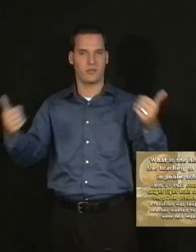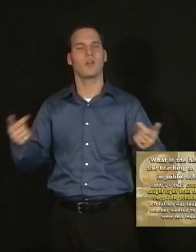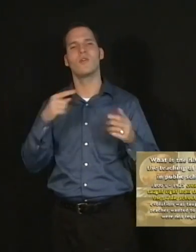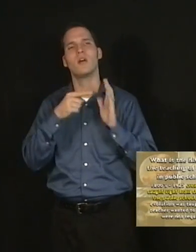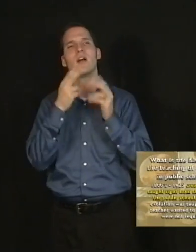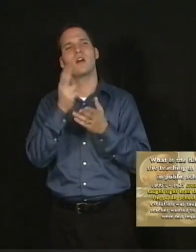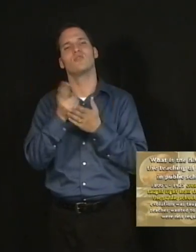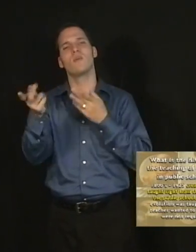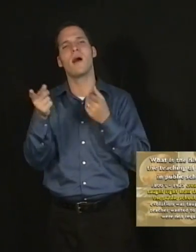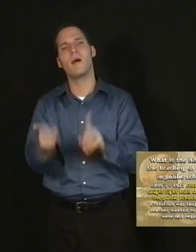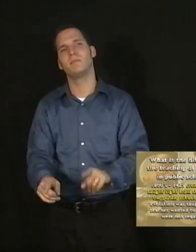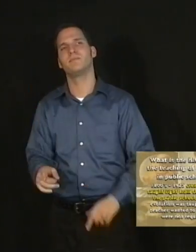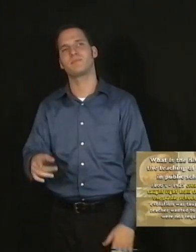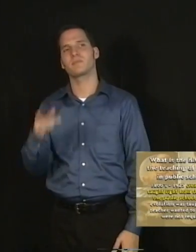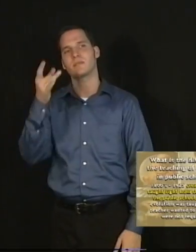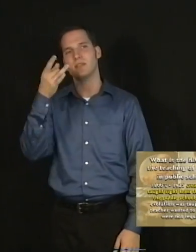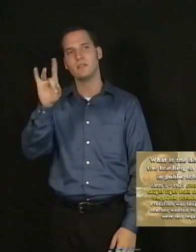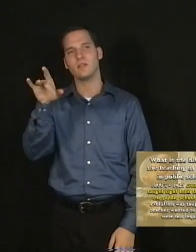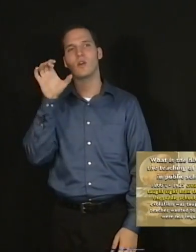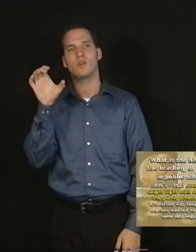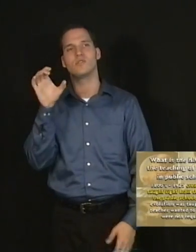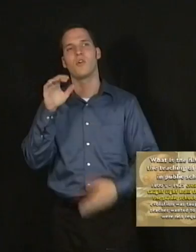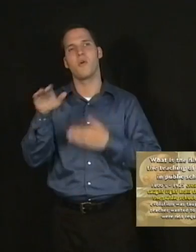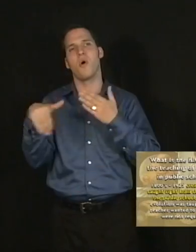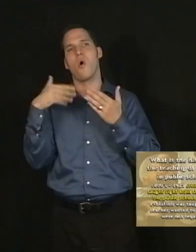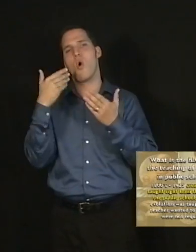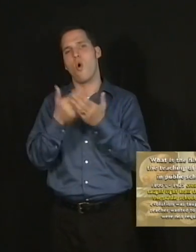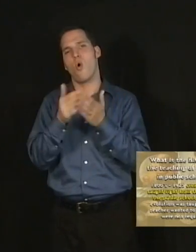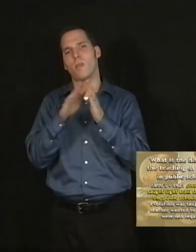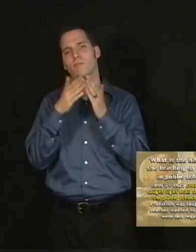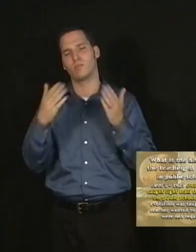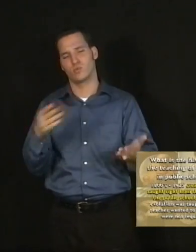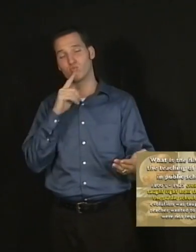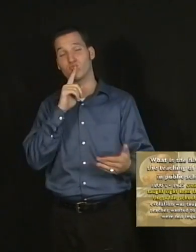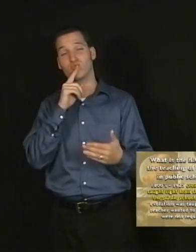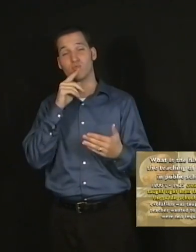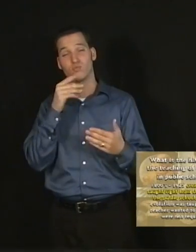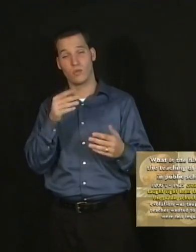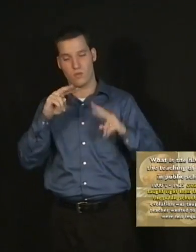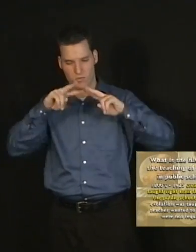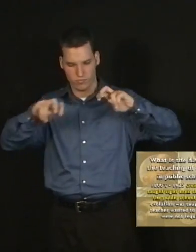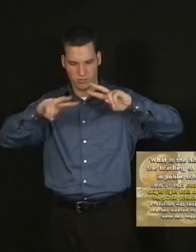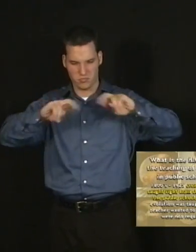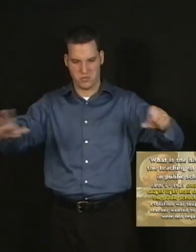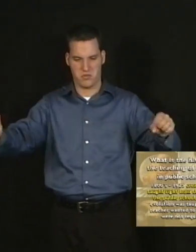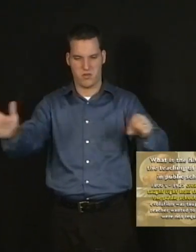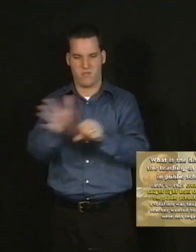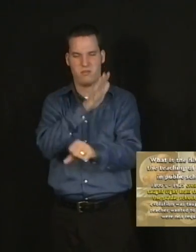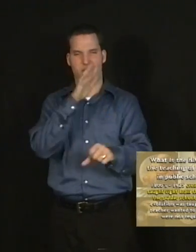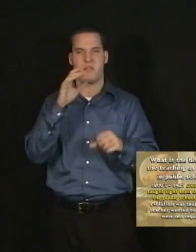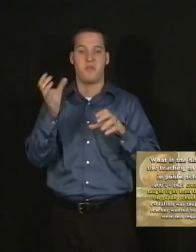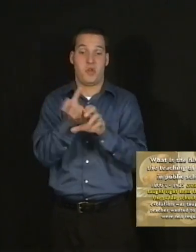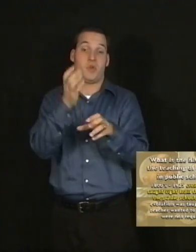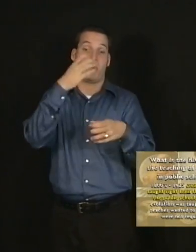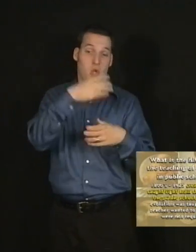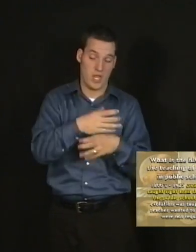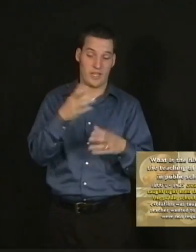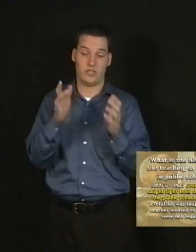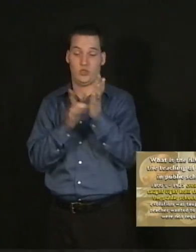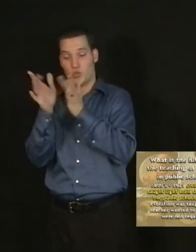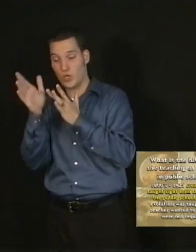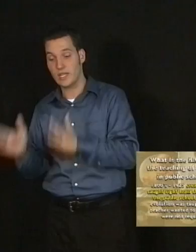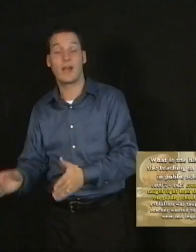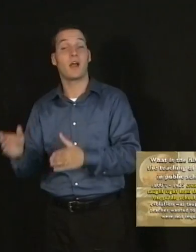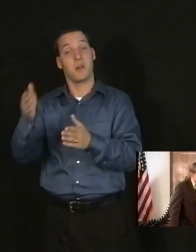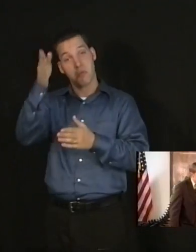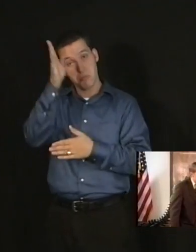1800s, almost all the textbooks were thoroughly packed with information about creation, Christianity, godly teaching. Kids